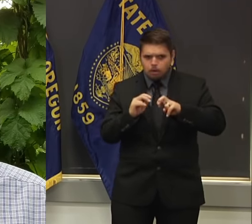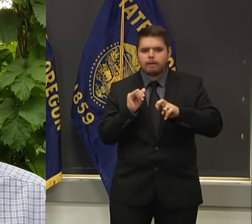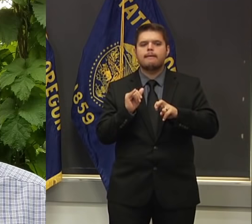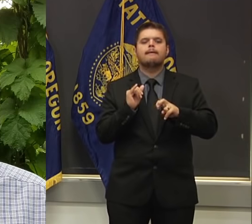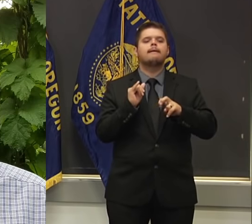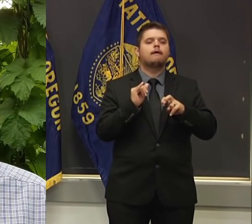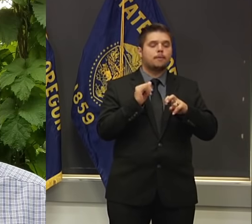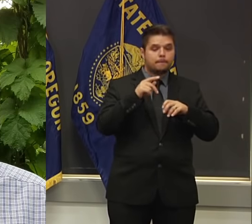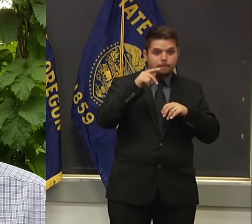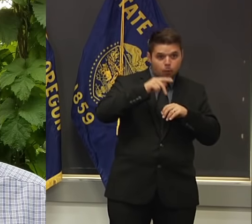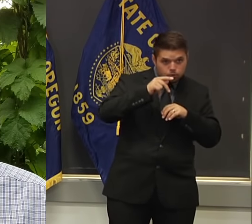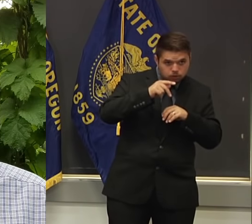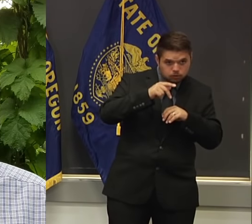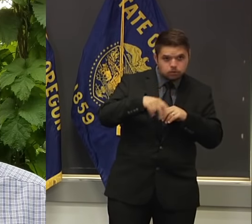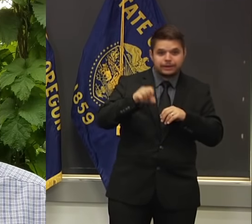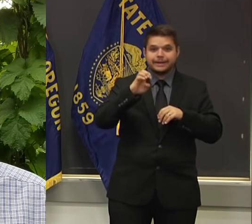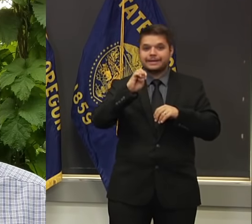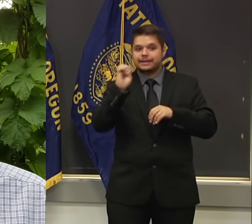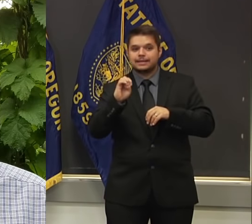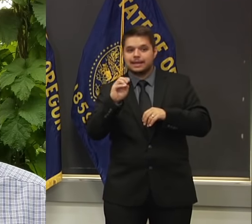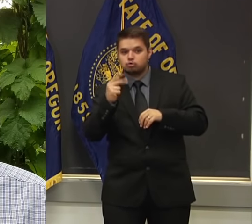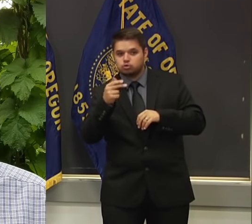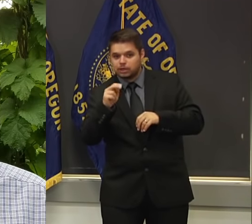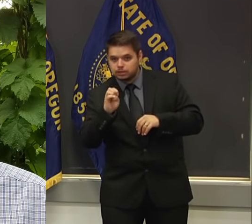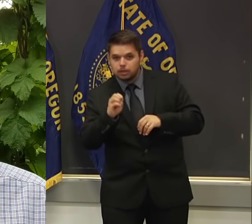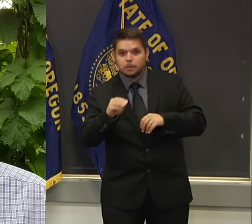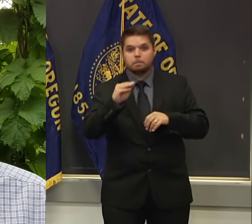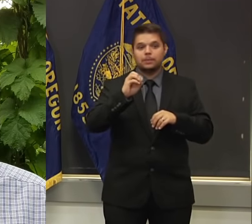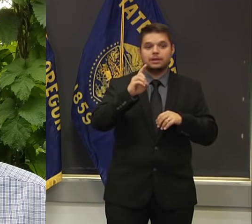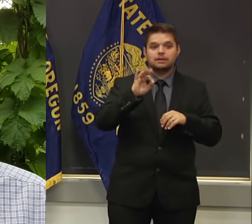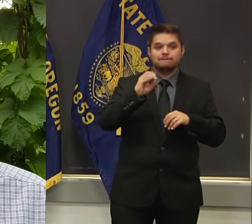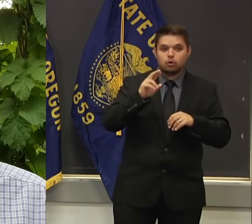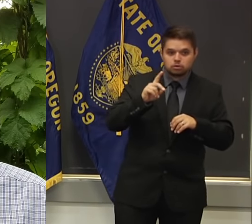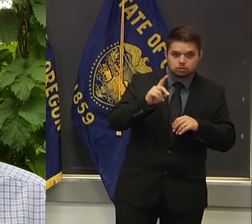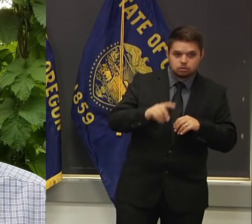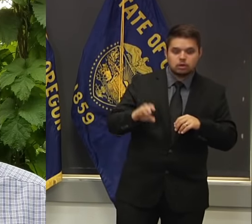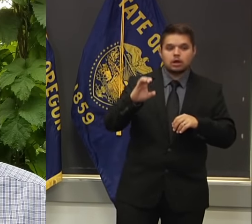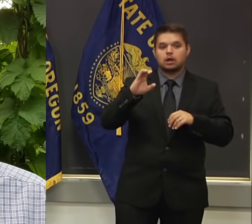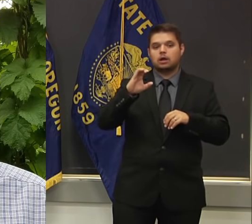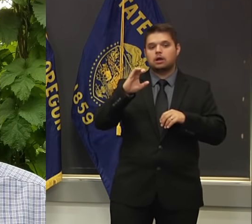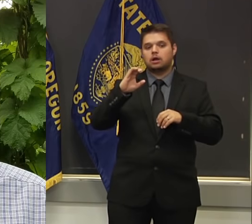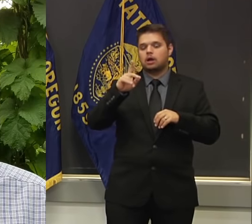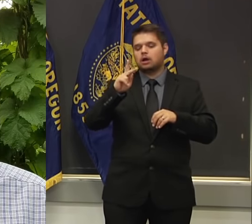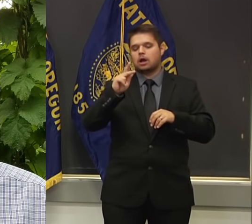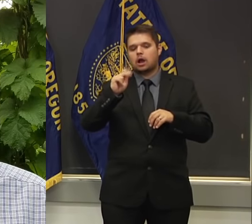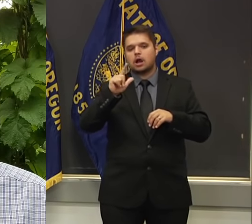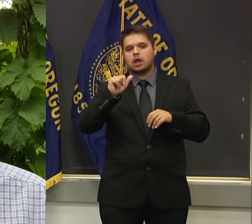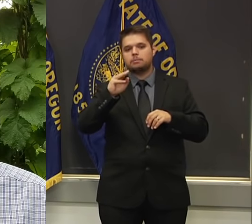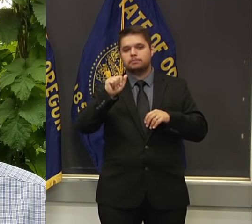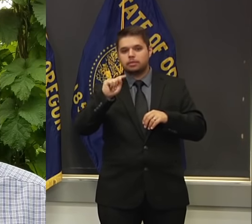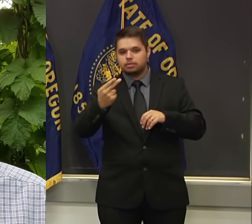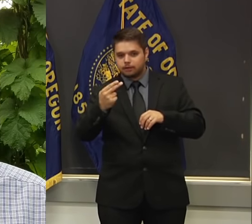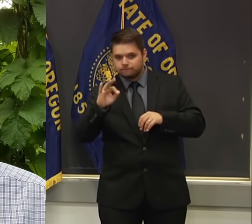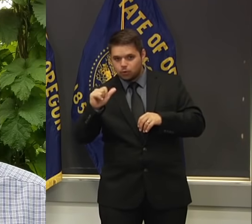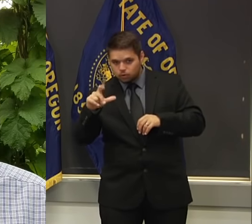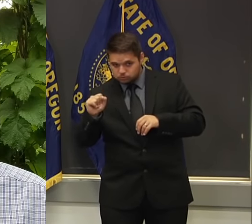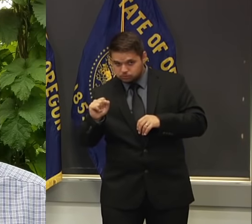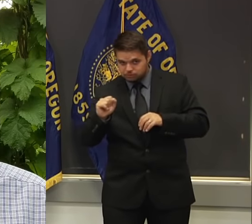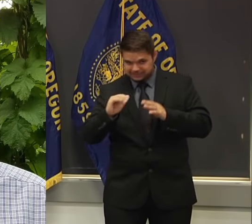Eugene, Bend, Medford, and Klamath Falls. And we found that all 5 of those cities exceeded